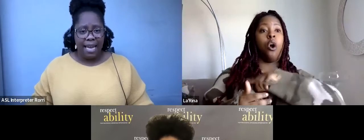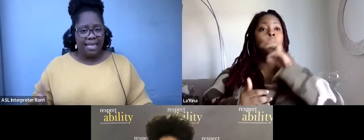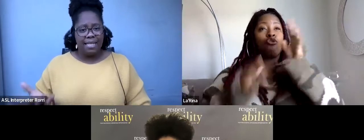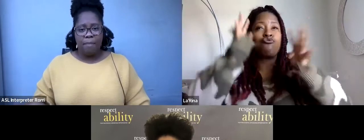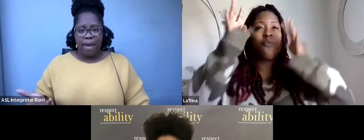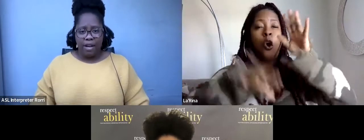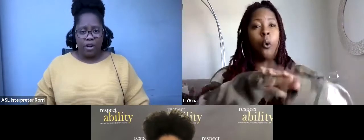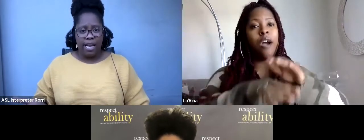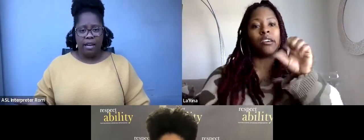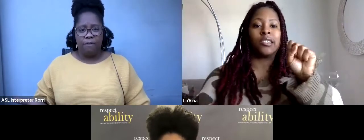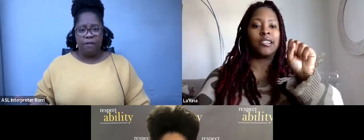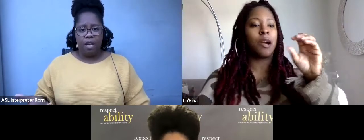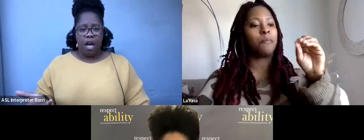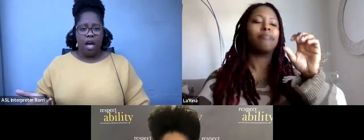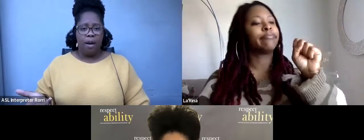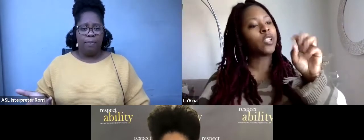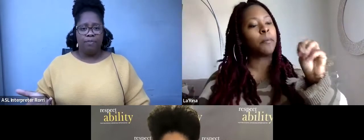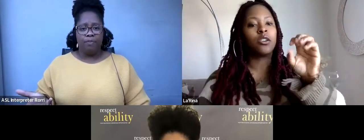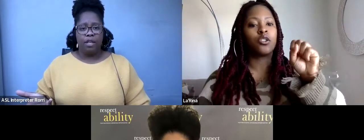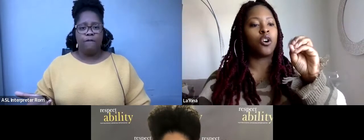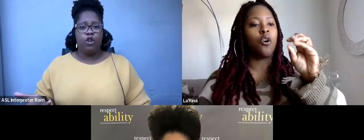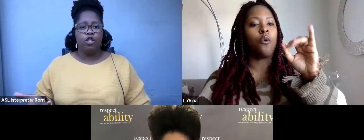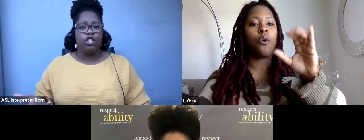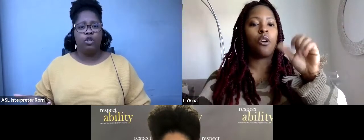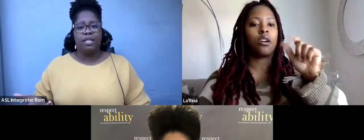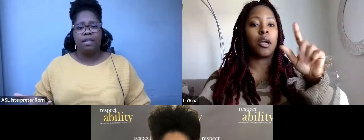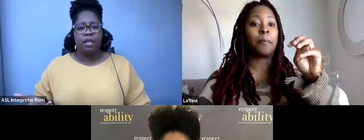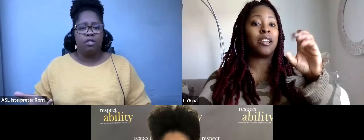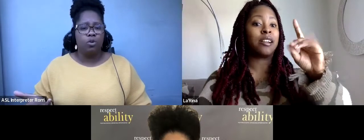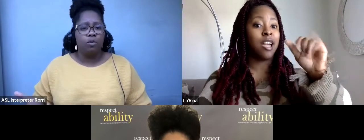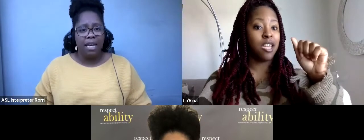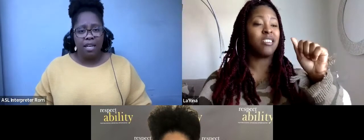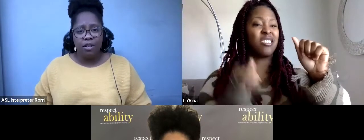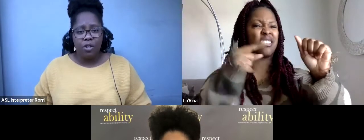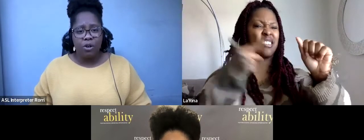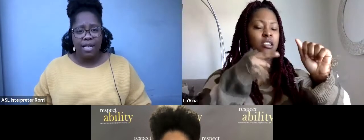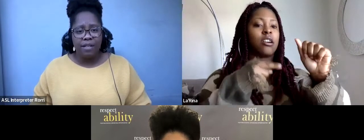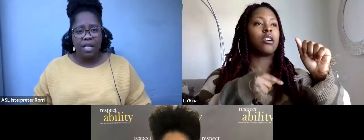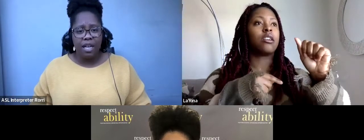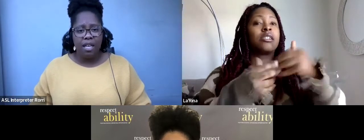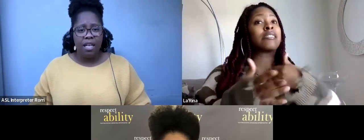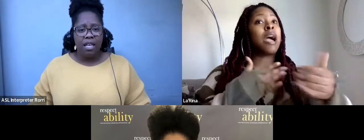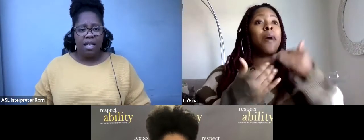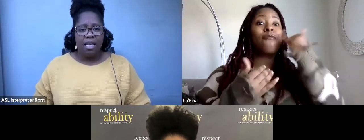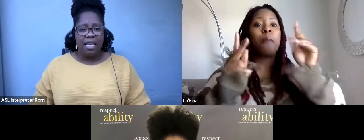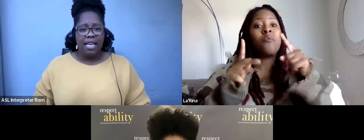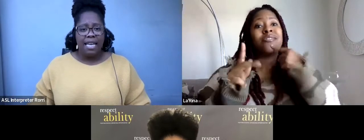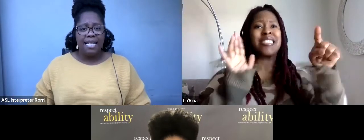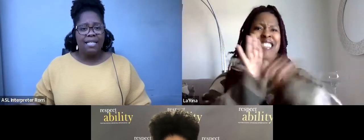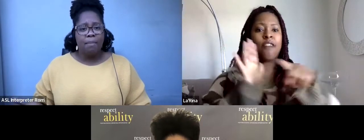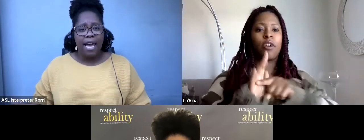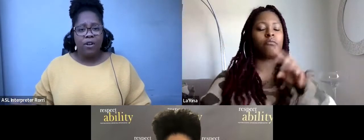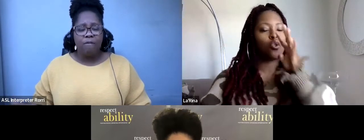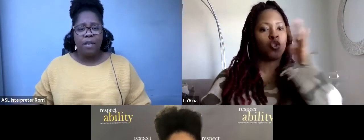successful. It doesn't matter if you're just using something on social media to do your creativity.